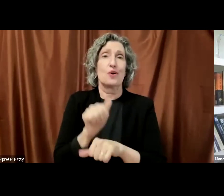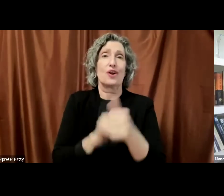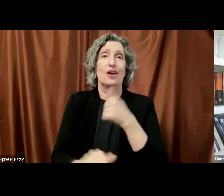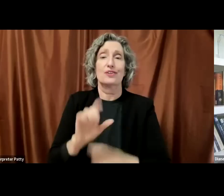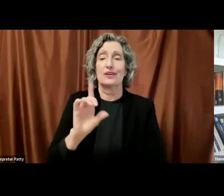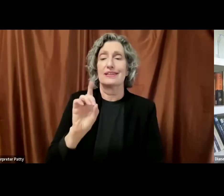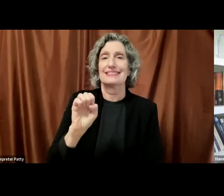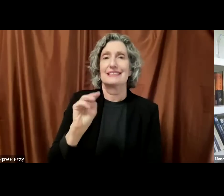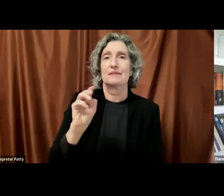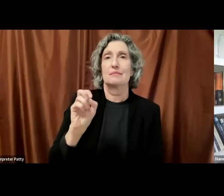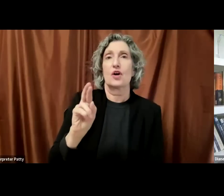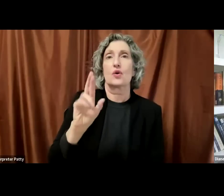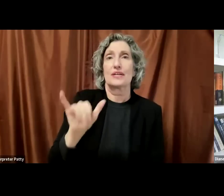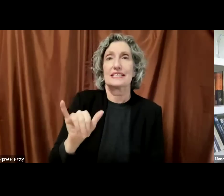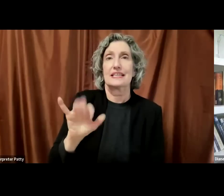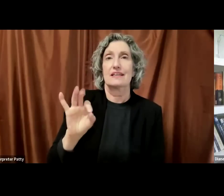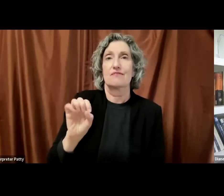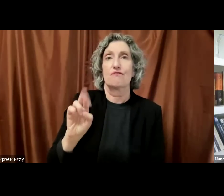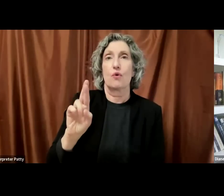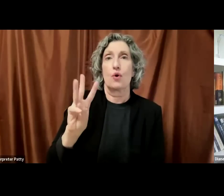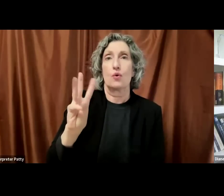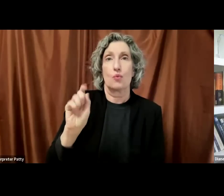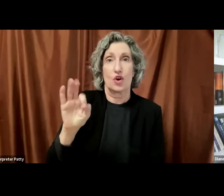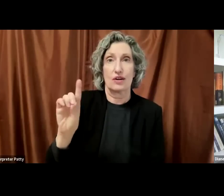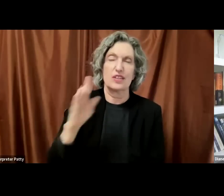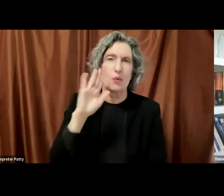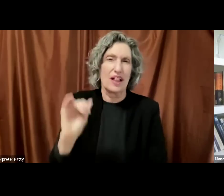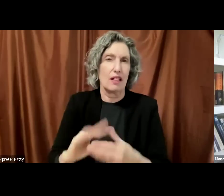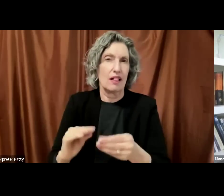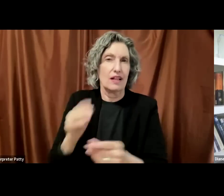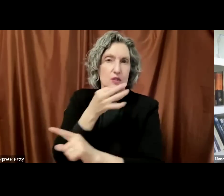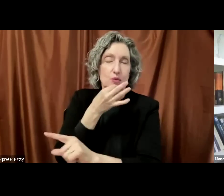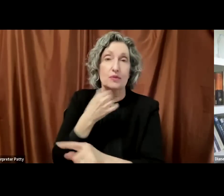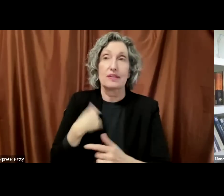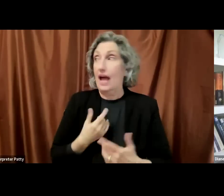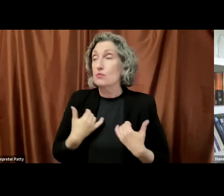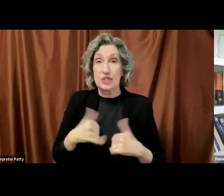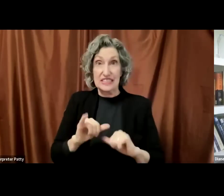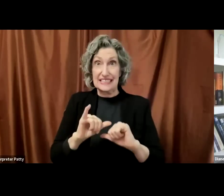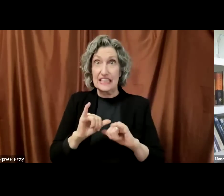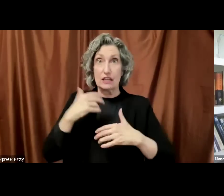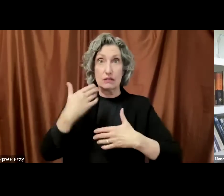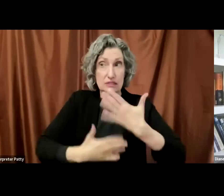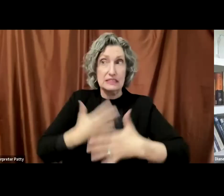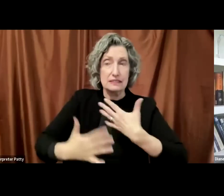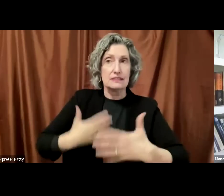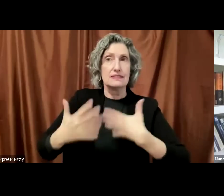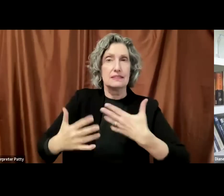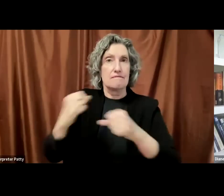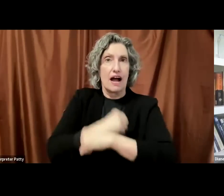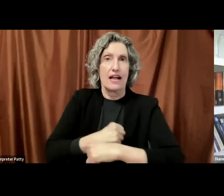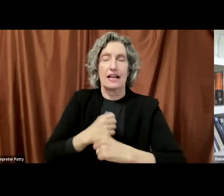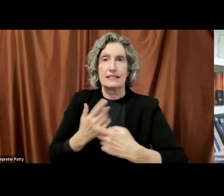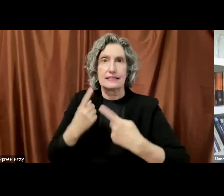from soon. And we still are successful because of you, because of